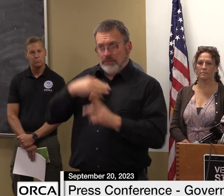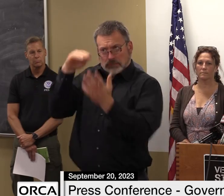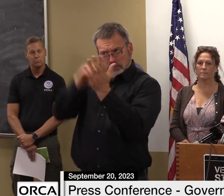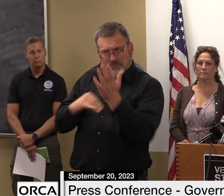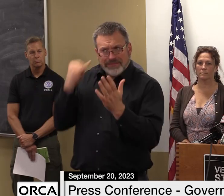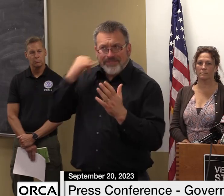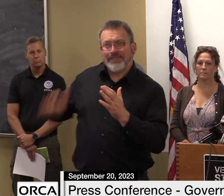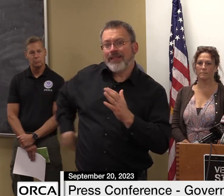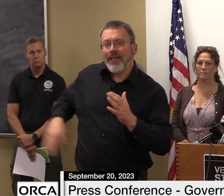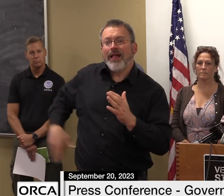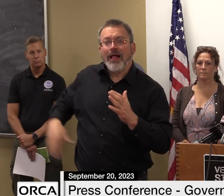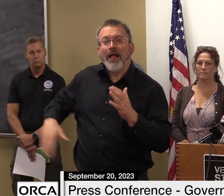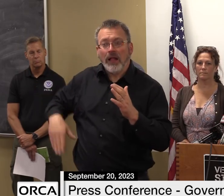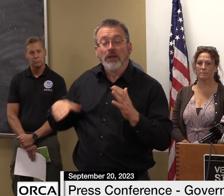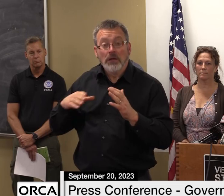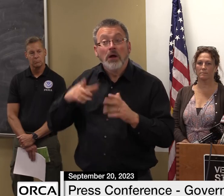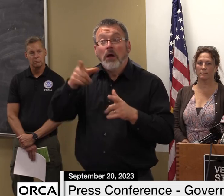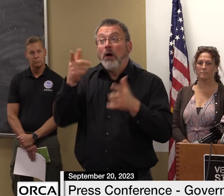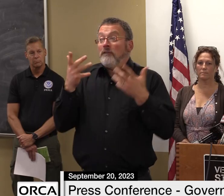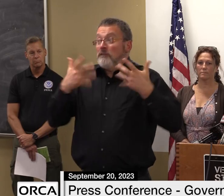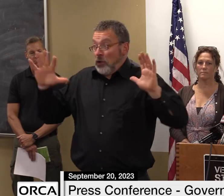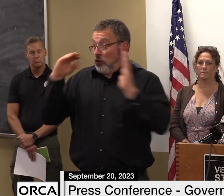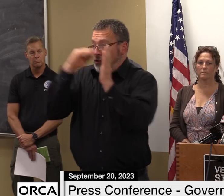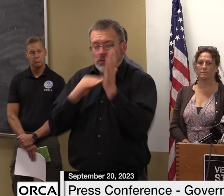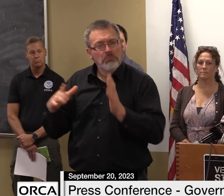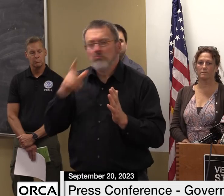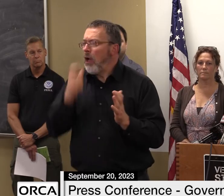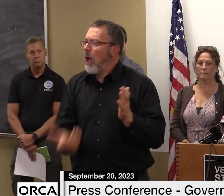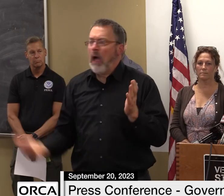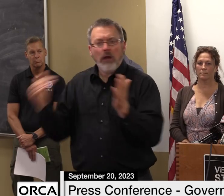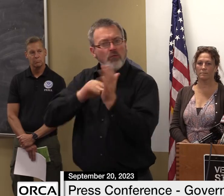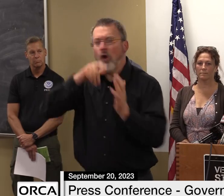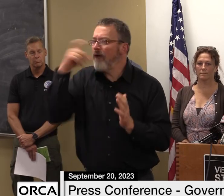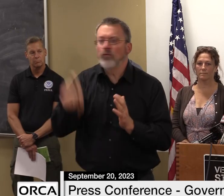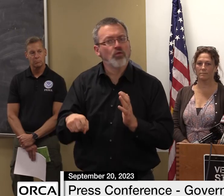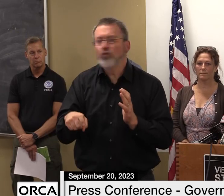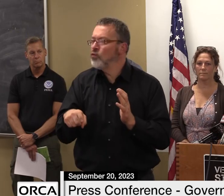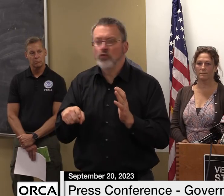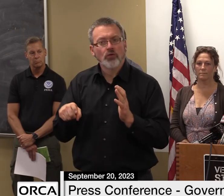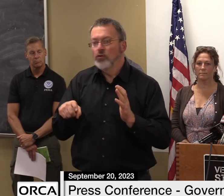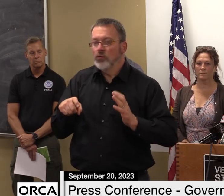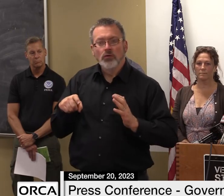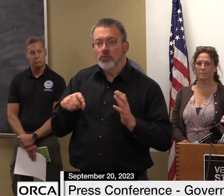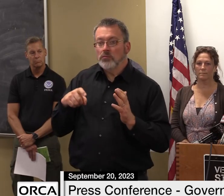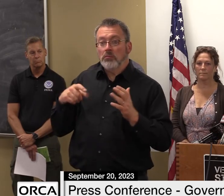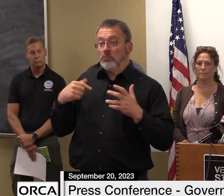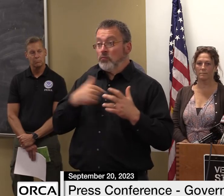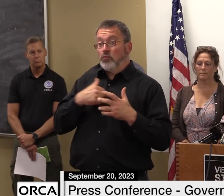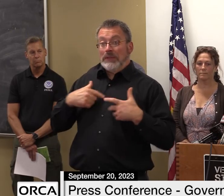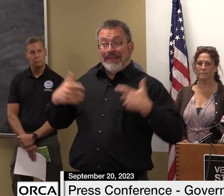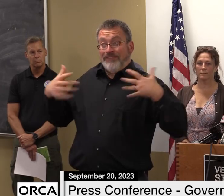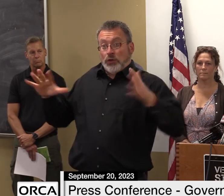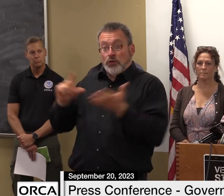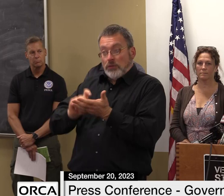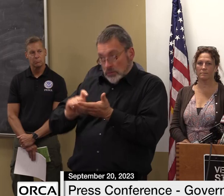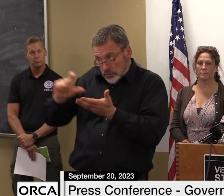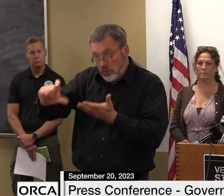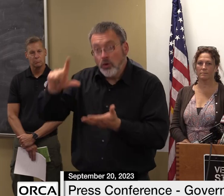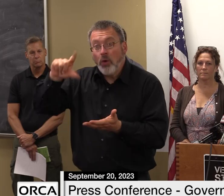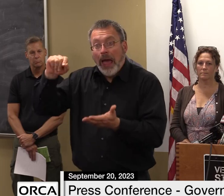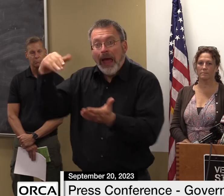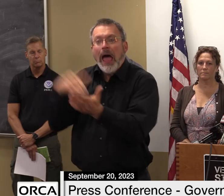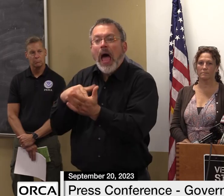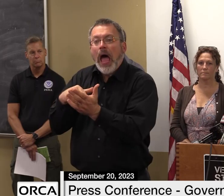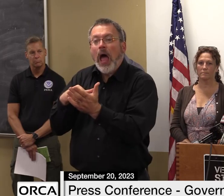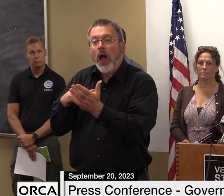those applications that are still under review. And for those applicants that have already received a check, we will be issuing a supplemental